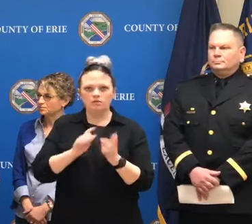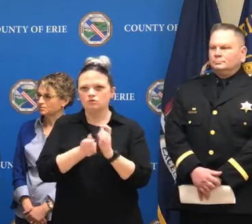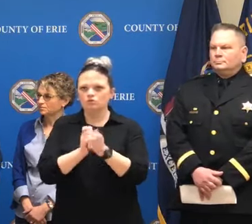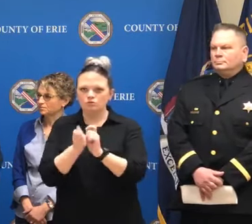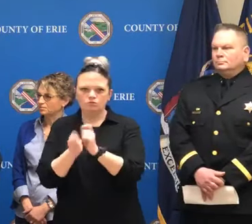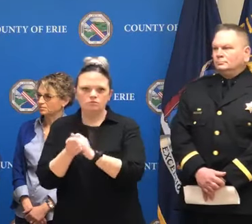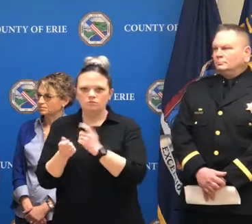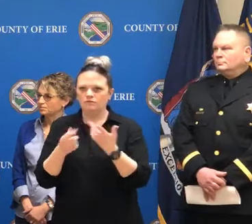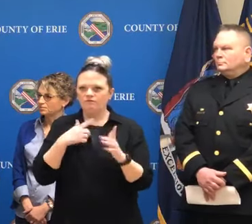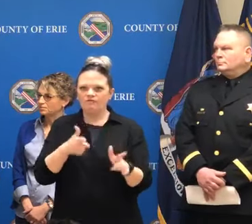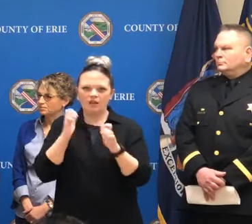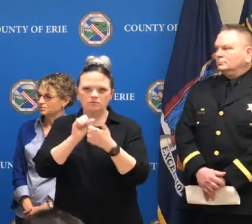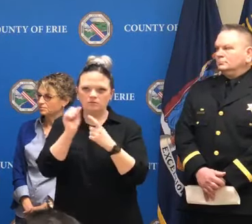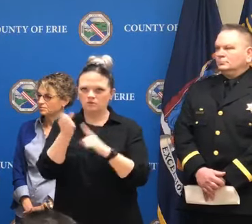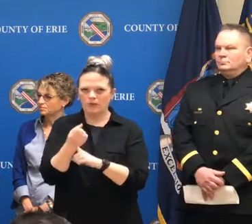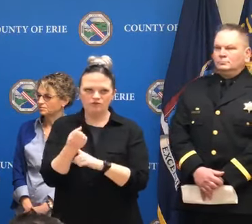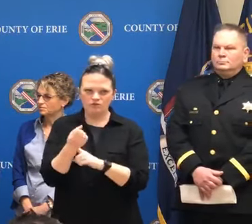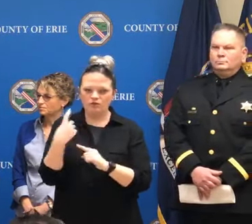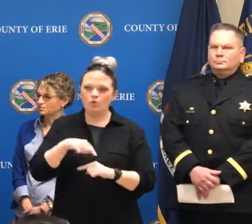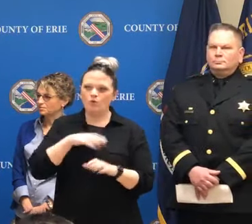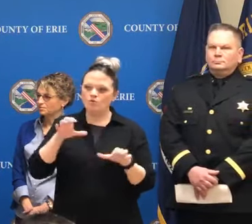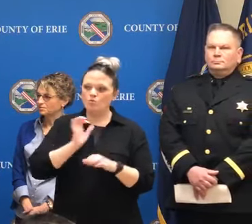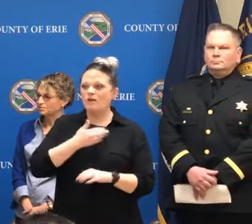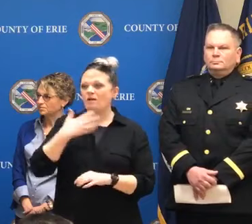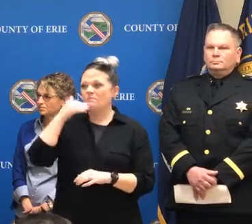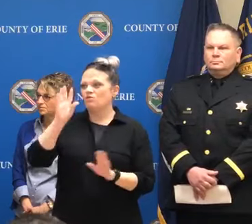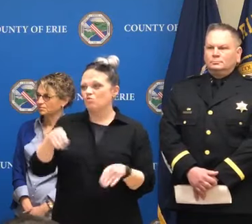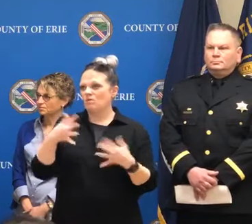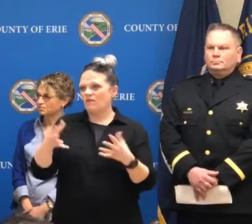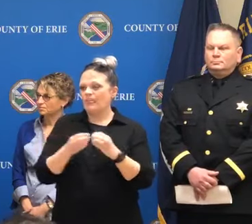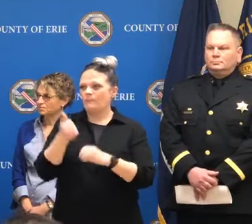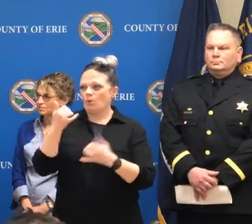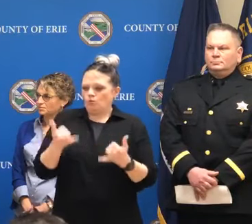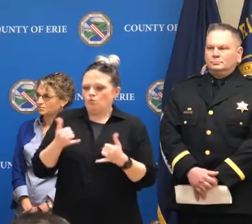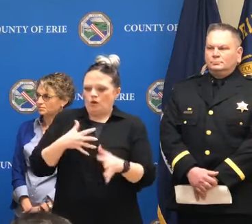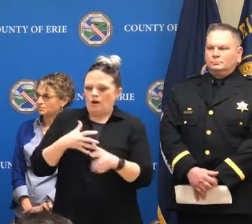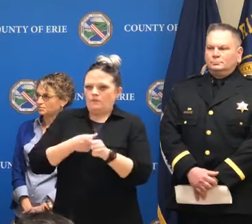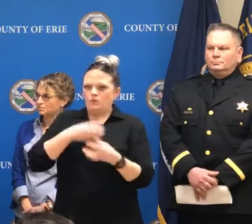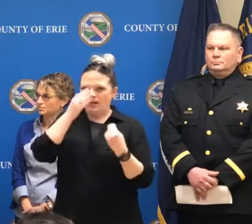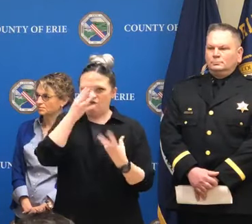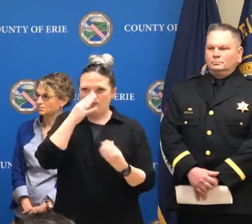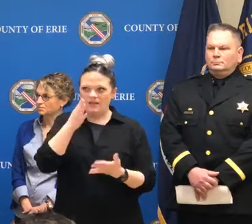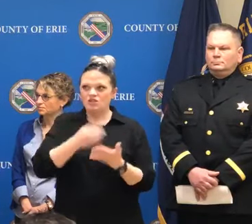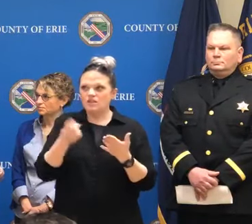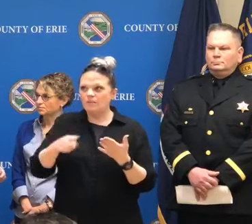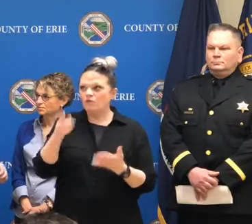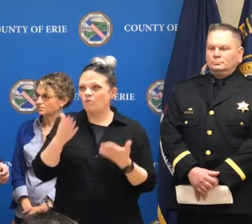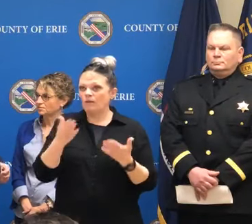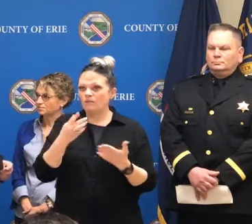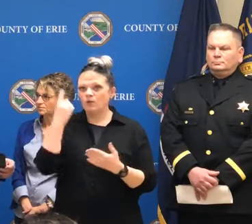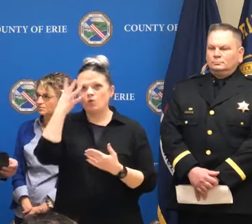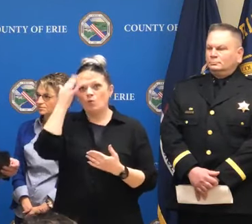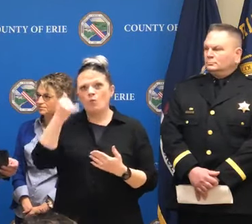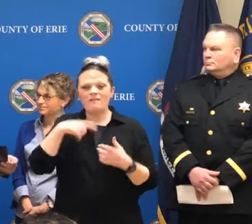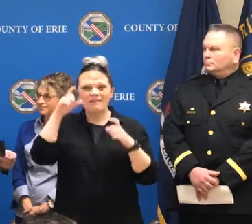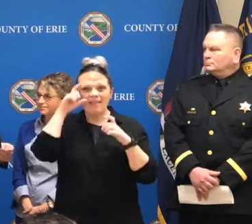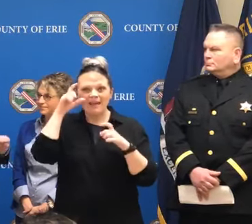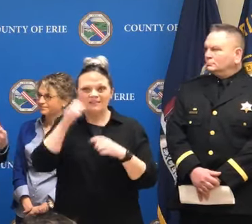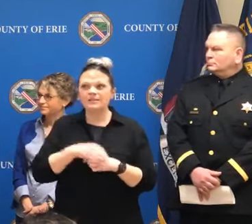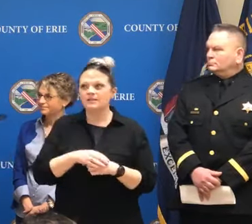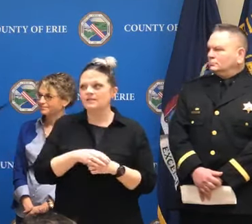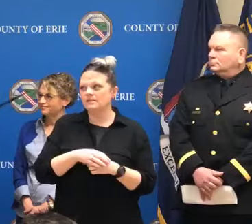situation, and we are doing our best to provide you the most up-to-date information. Some of you are probably wondering why I'm wearing glasses. Well, for those of you who